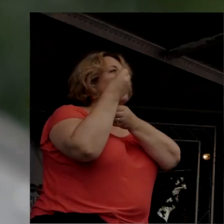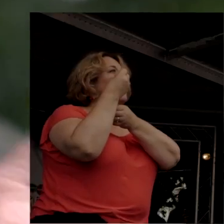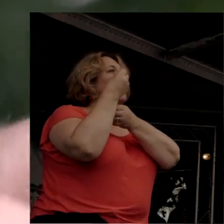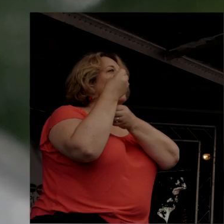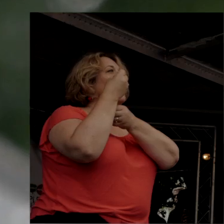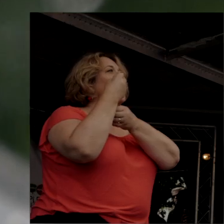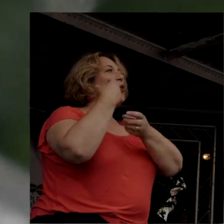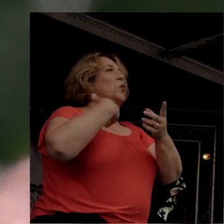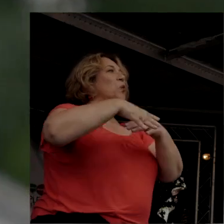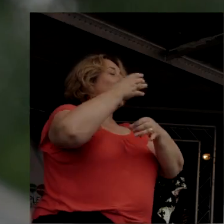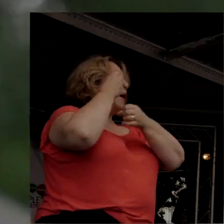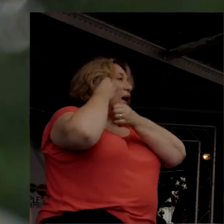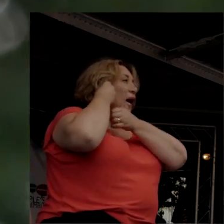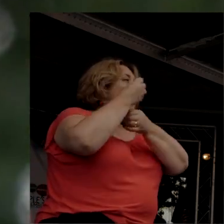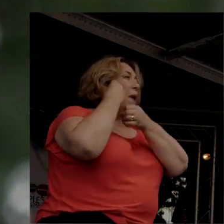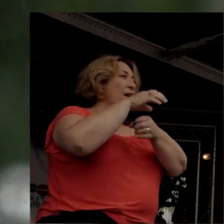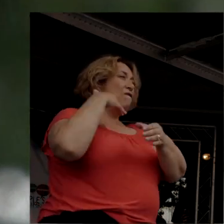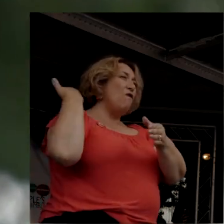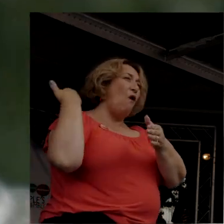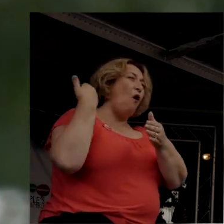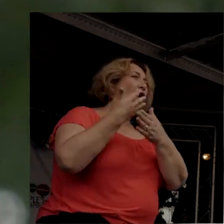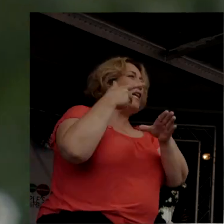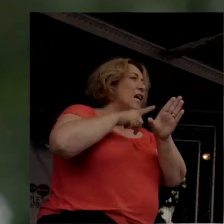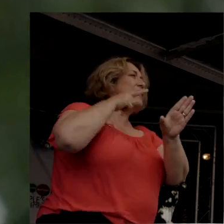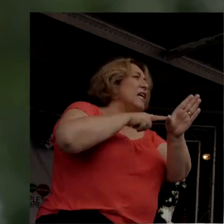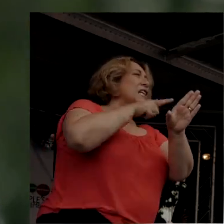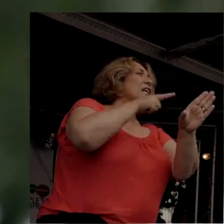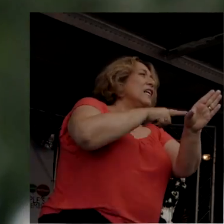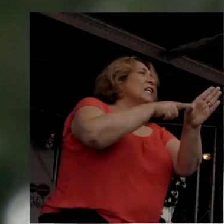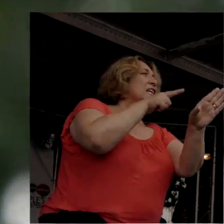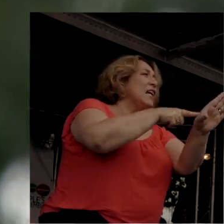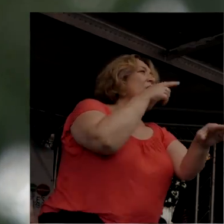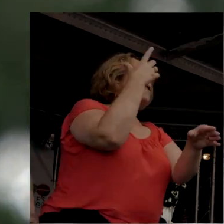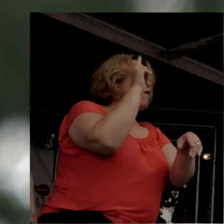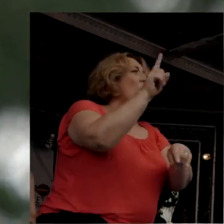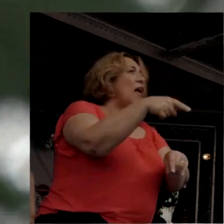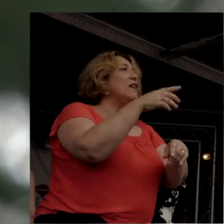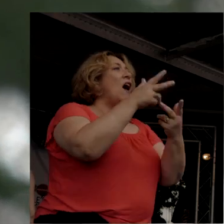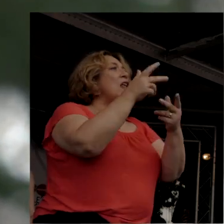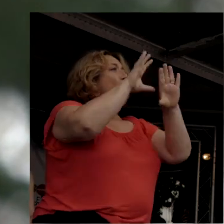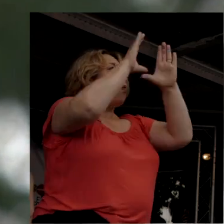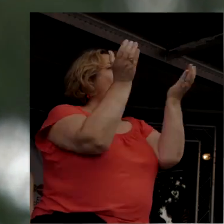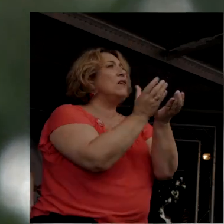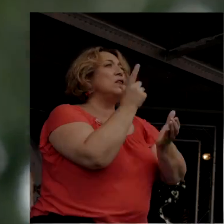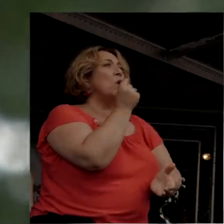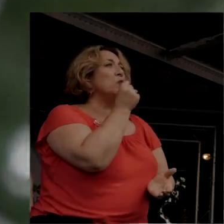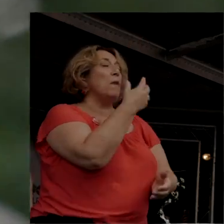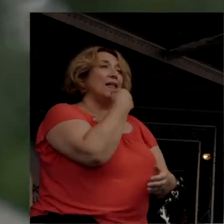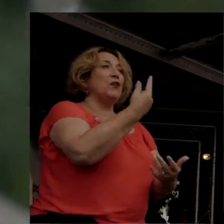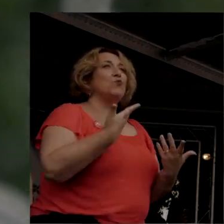We campaigned for years under that slogan, another world is possible. But I tell you